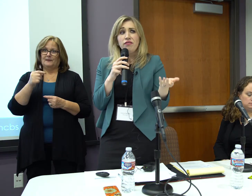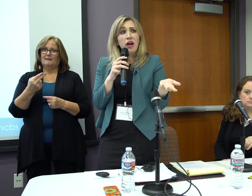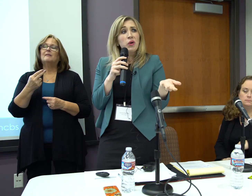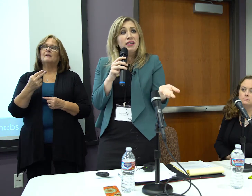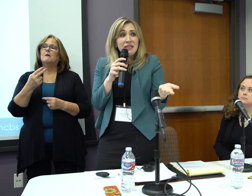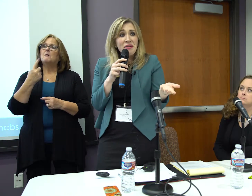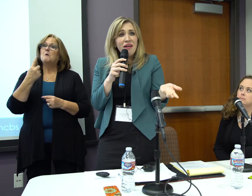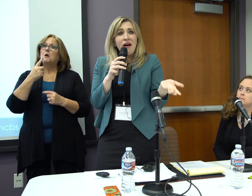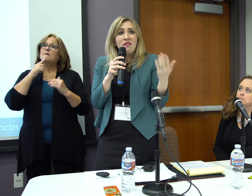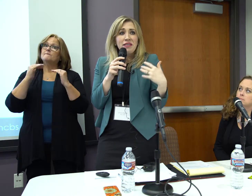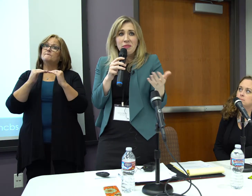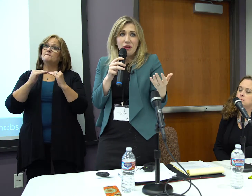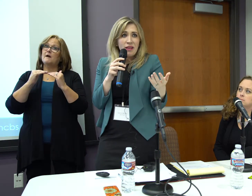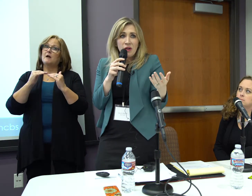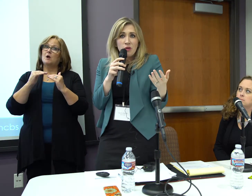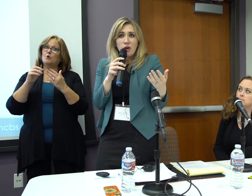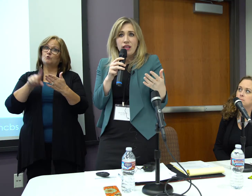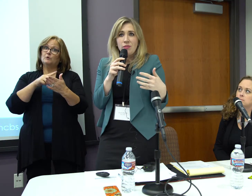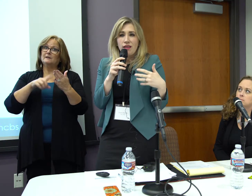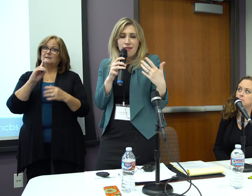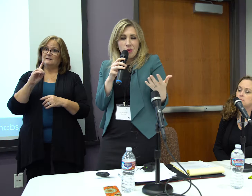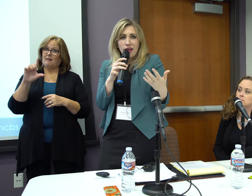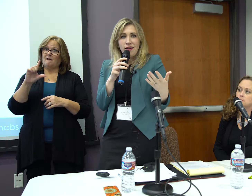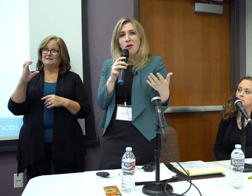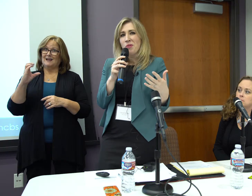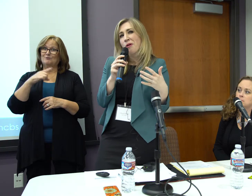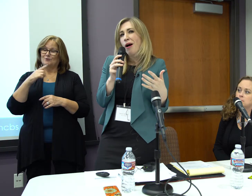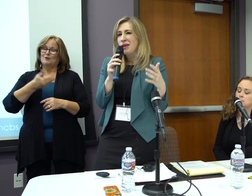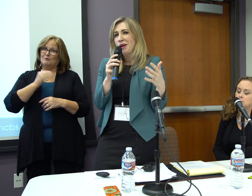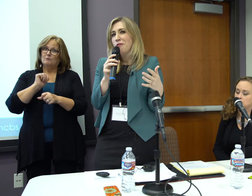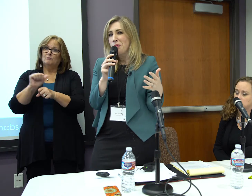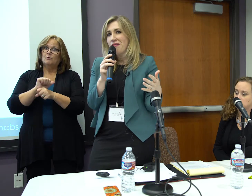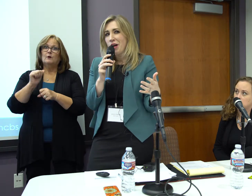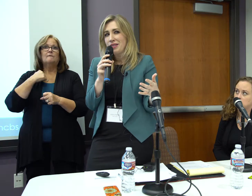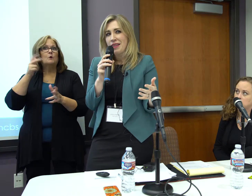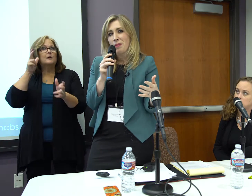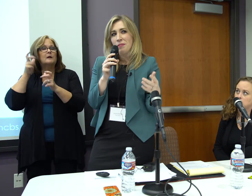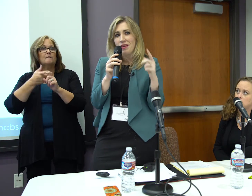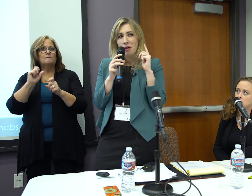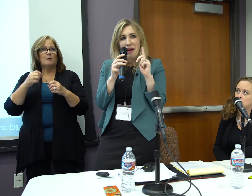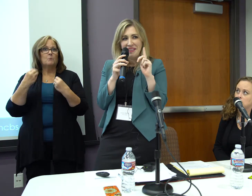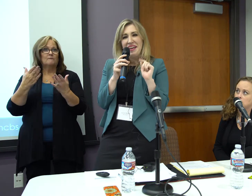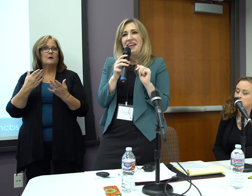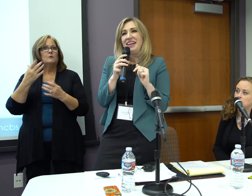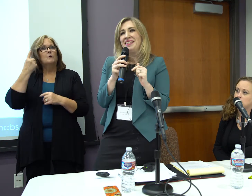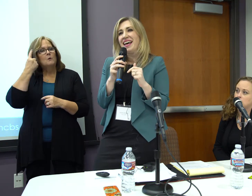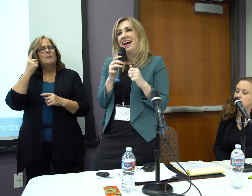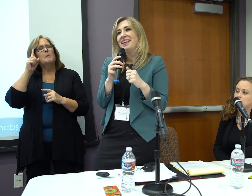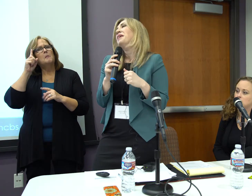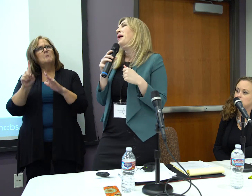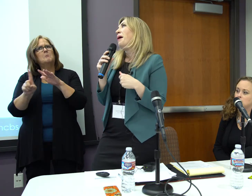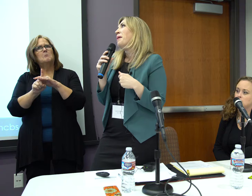something that's a fair criticism of the Disability Law Center's work, and something that I think whether or not we hear from providers, I think might be thought,